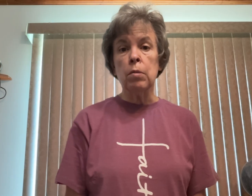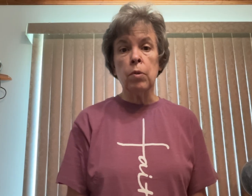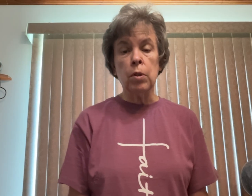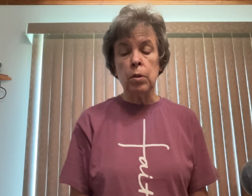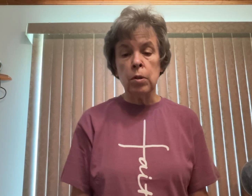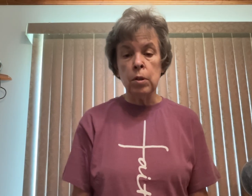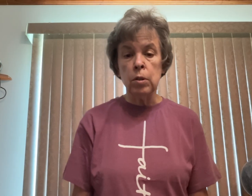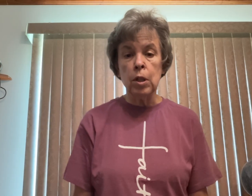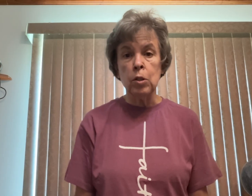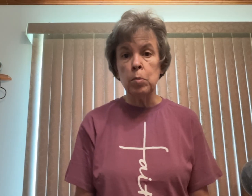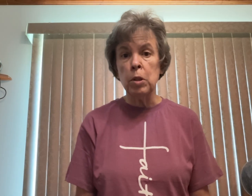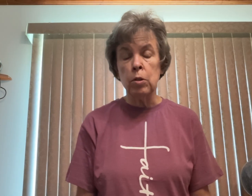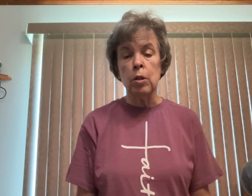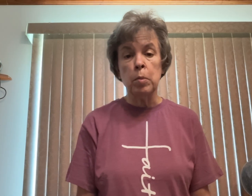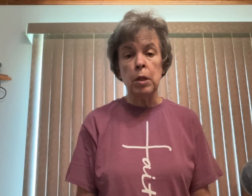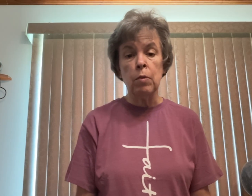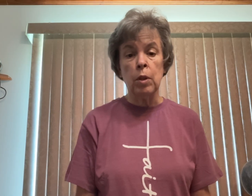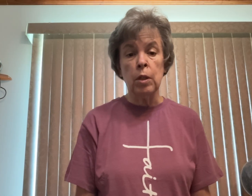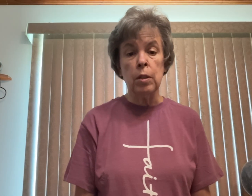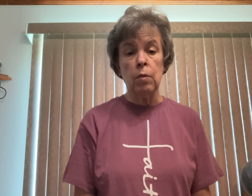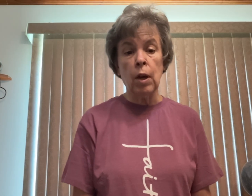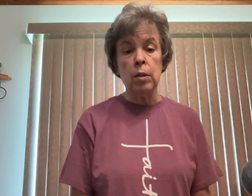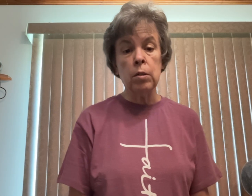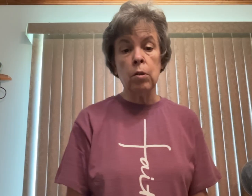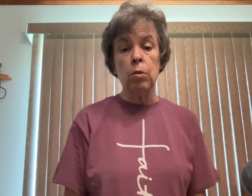the intense speech therapy and everything that they've had. So